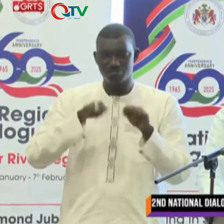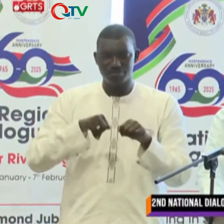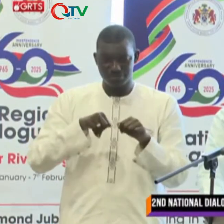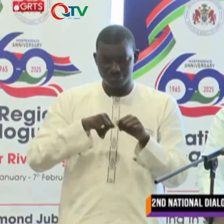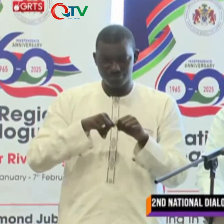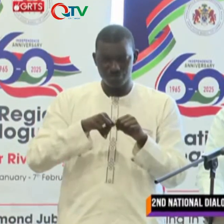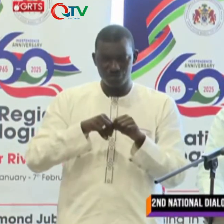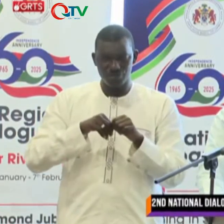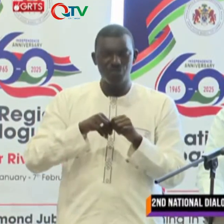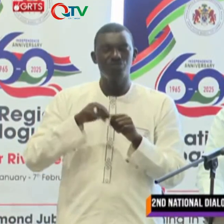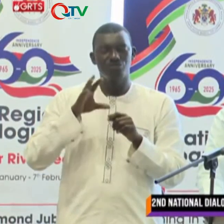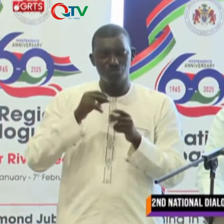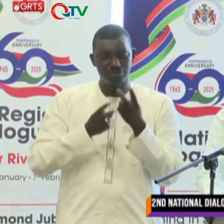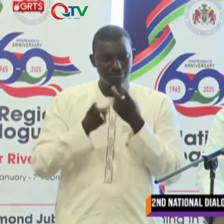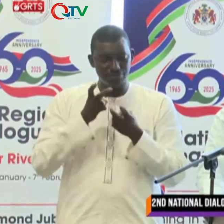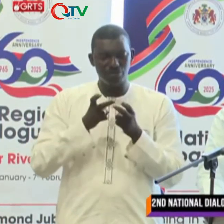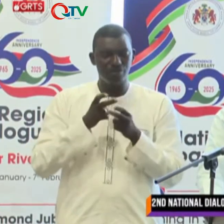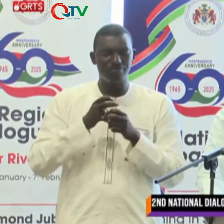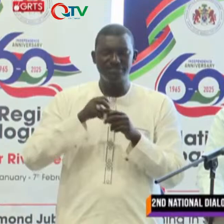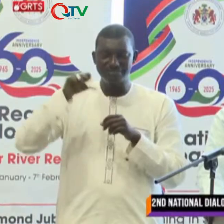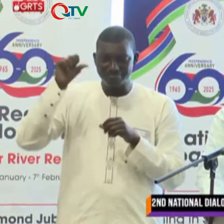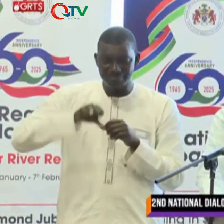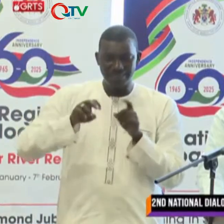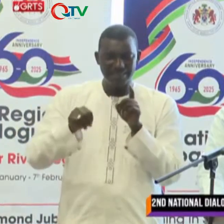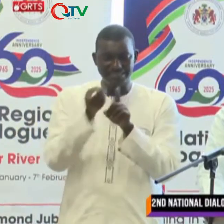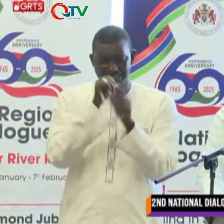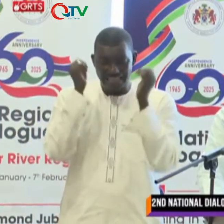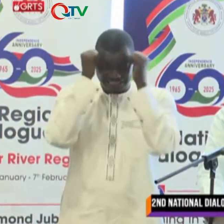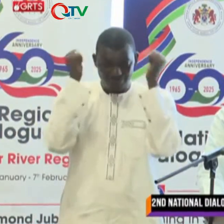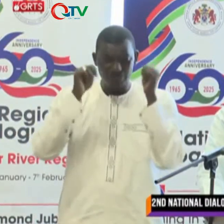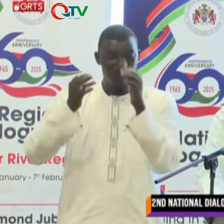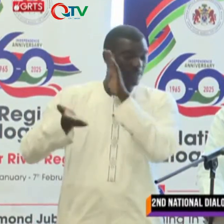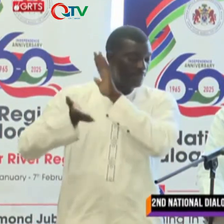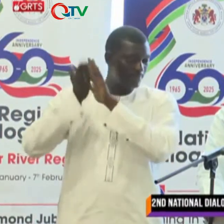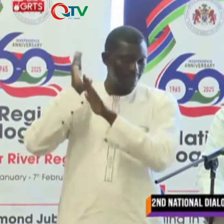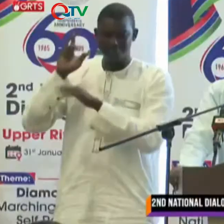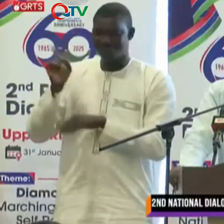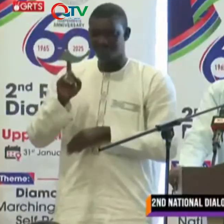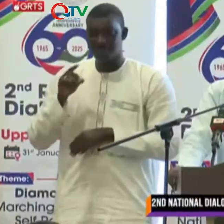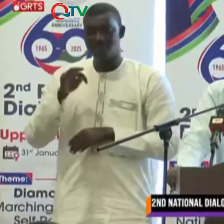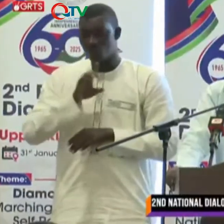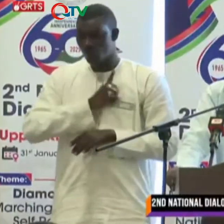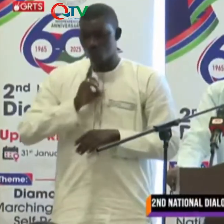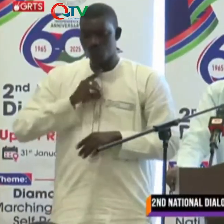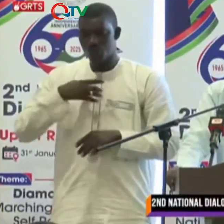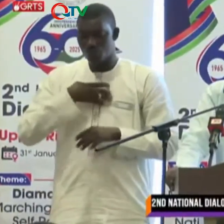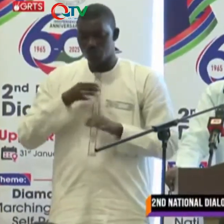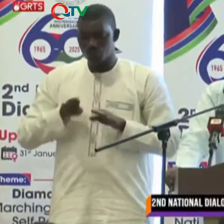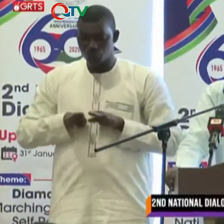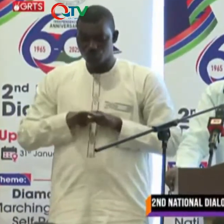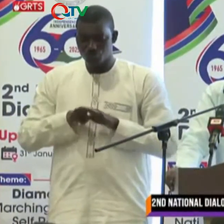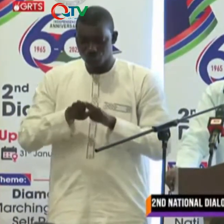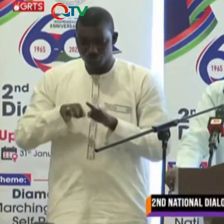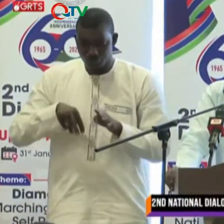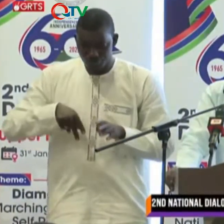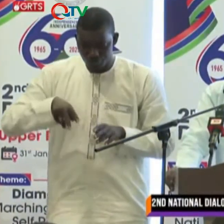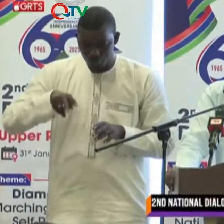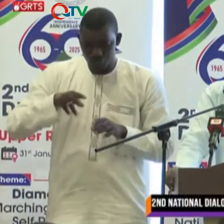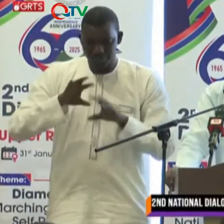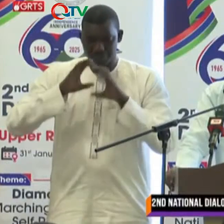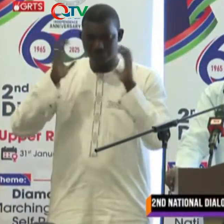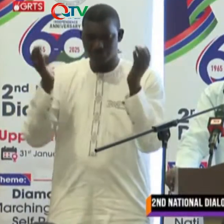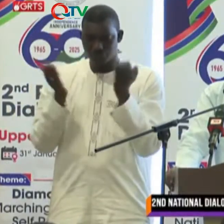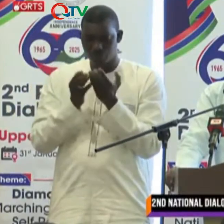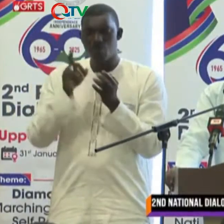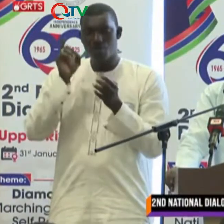bitter experience of the past. If we are to march in solidarity, we must cooperate as